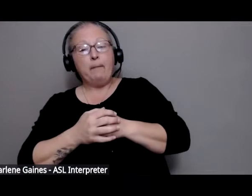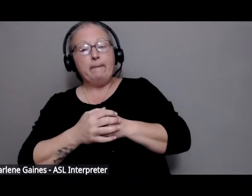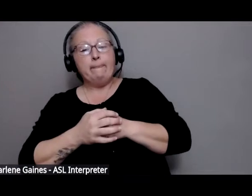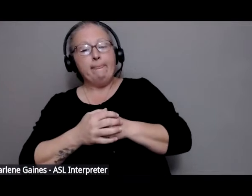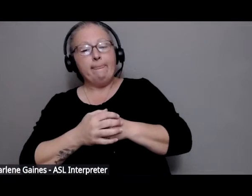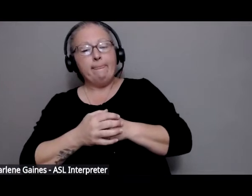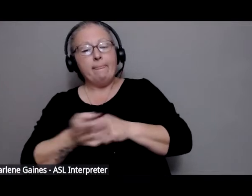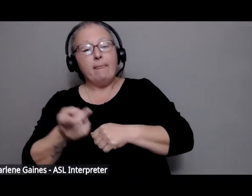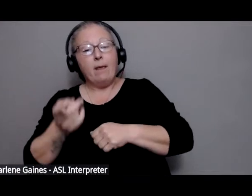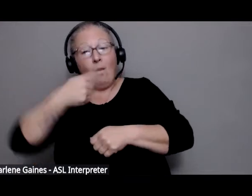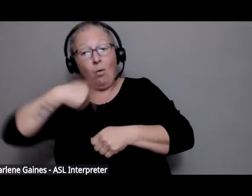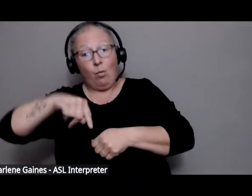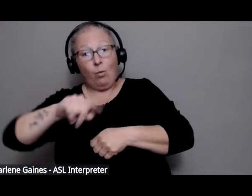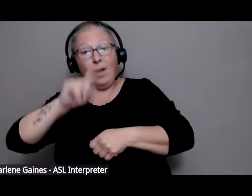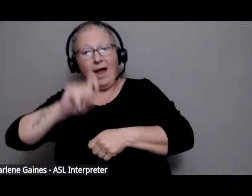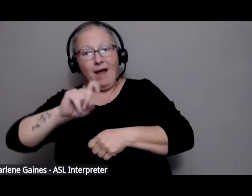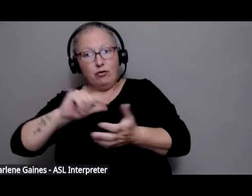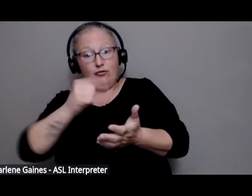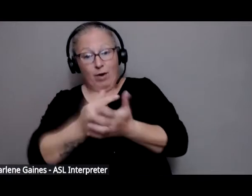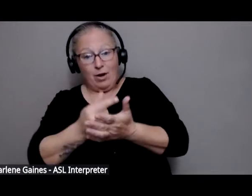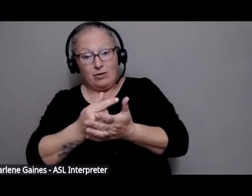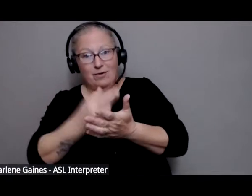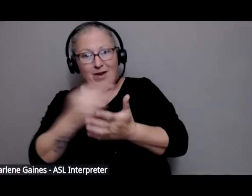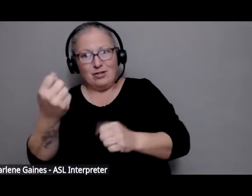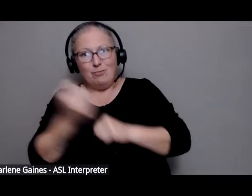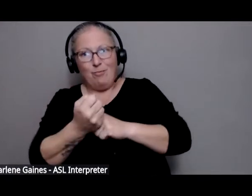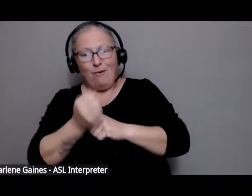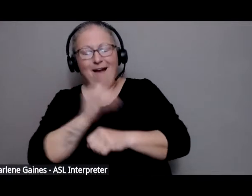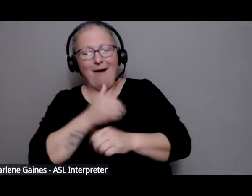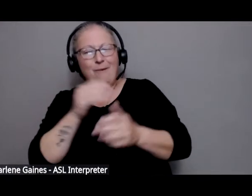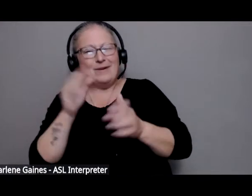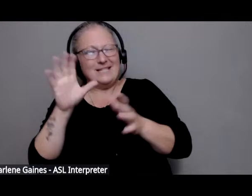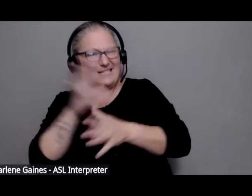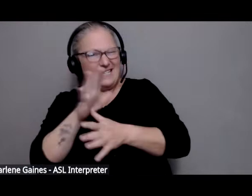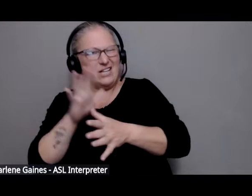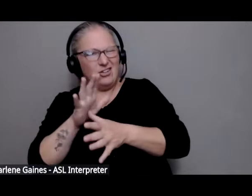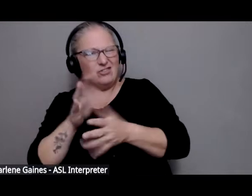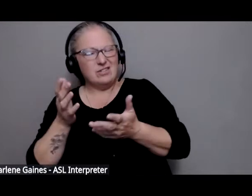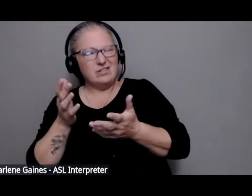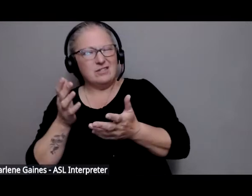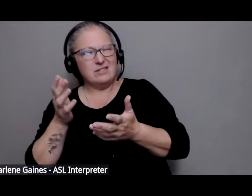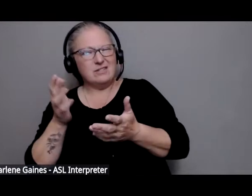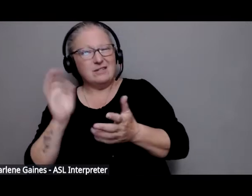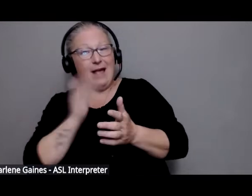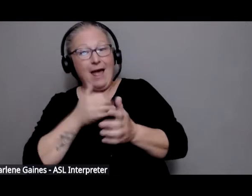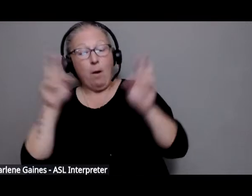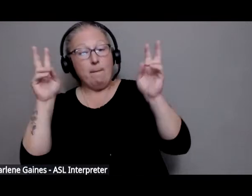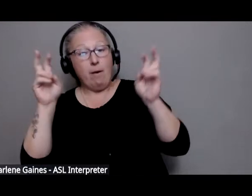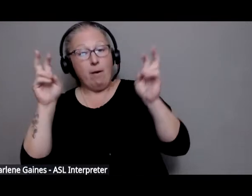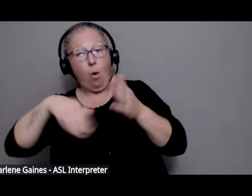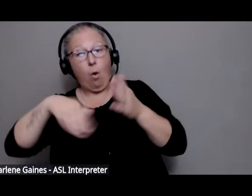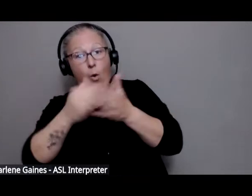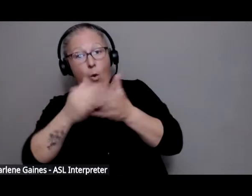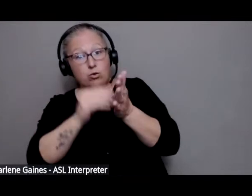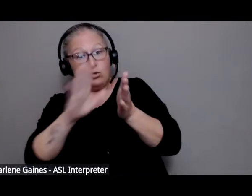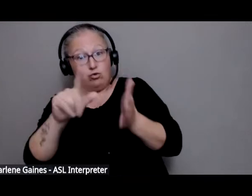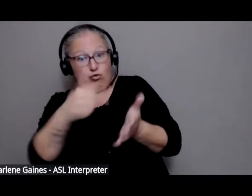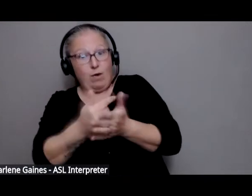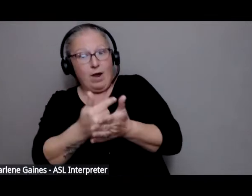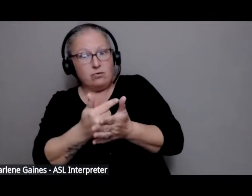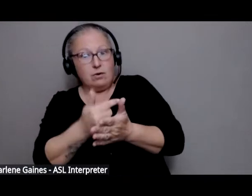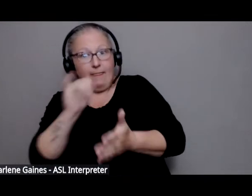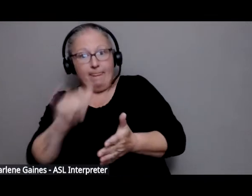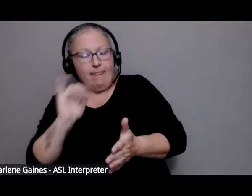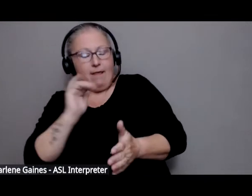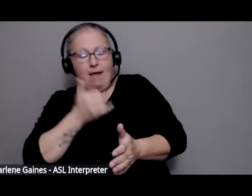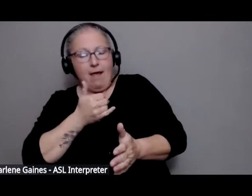we have to graduate and support our seniors. We have a motto in this district: all students graduate. That's what we're